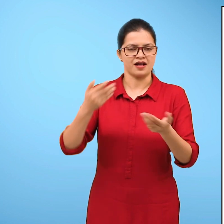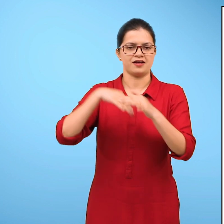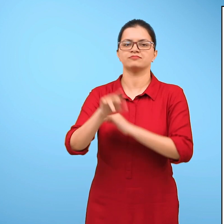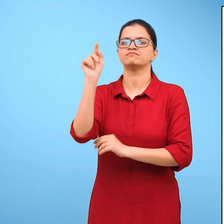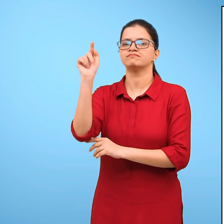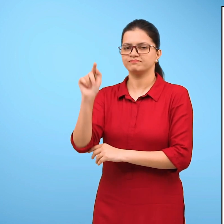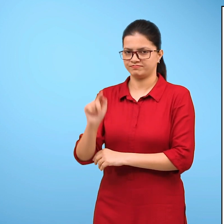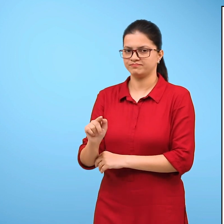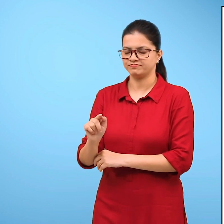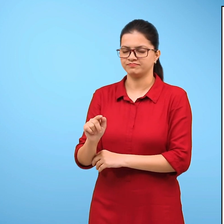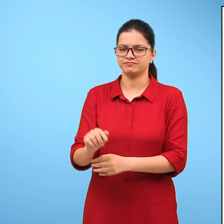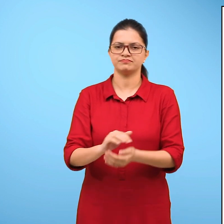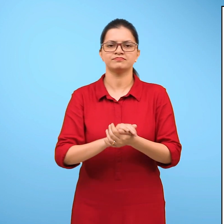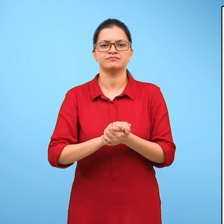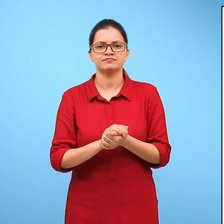There are 3 columns.